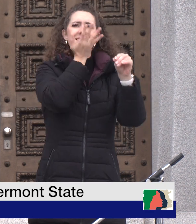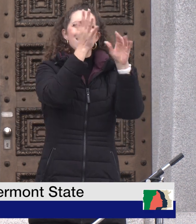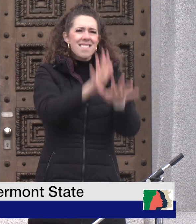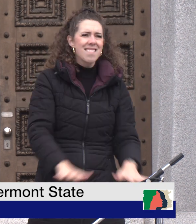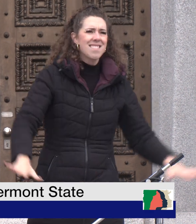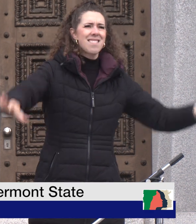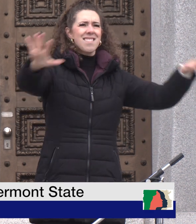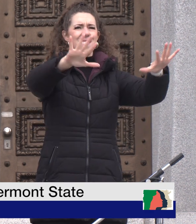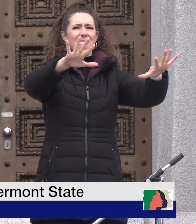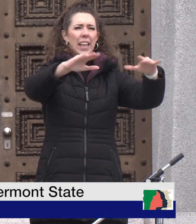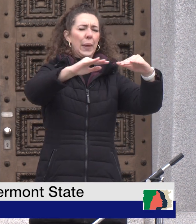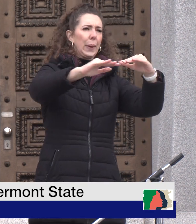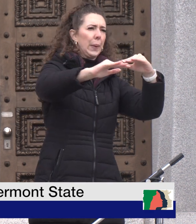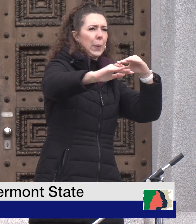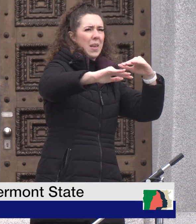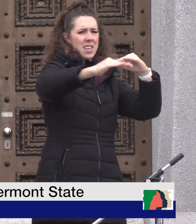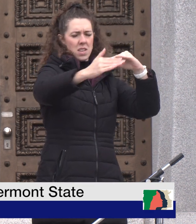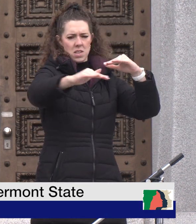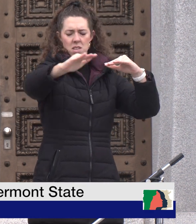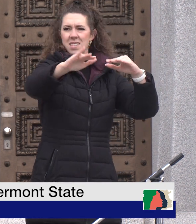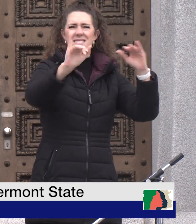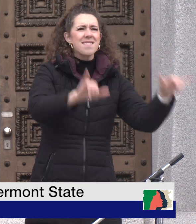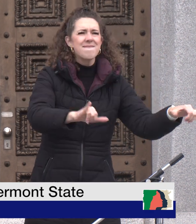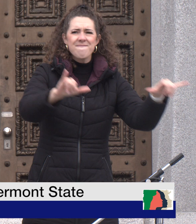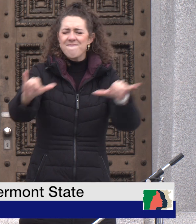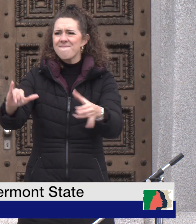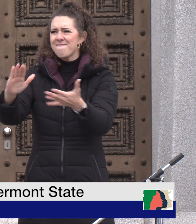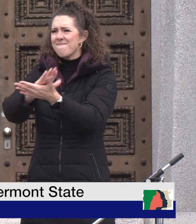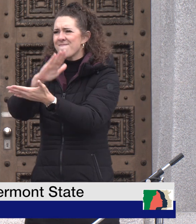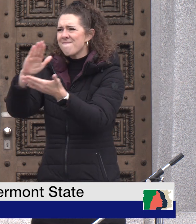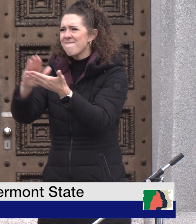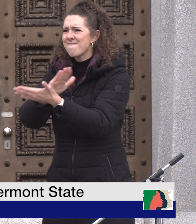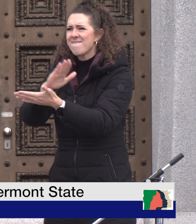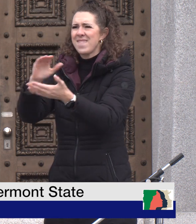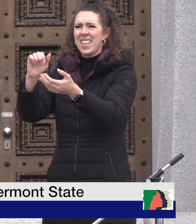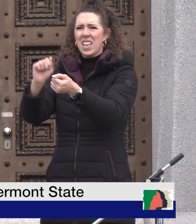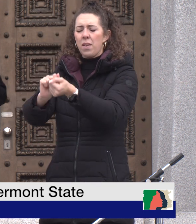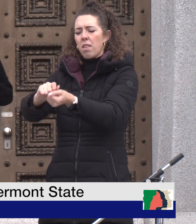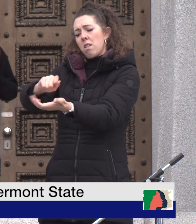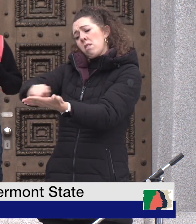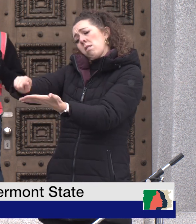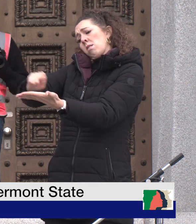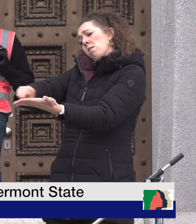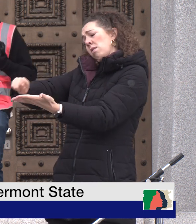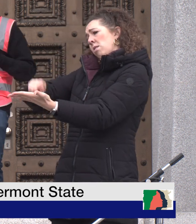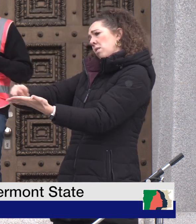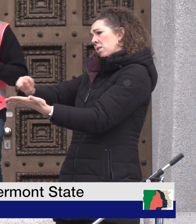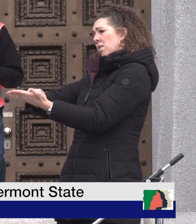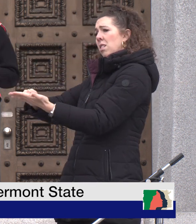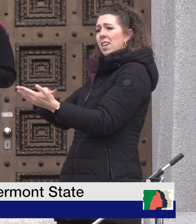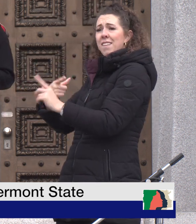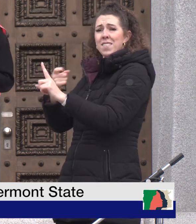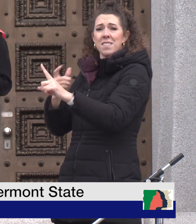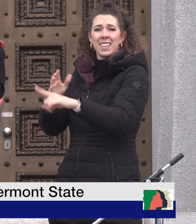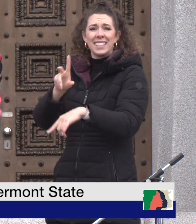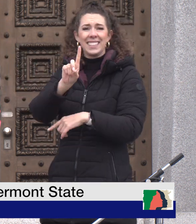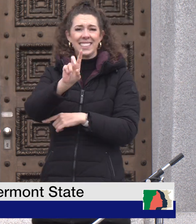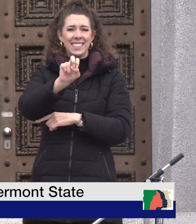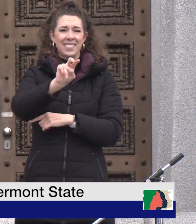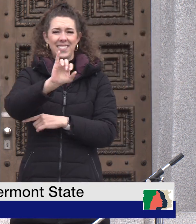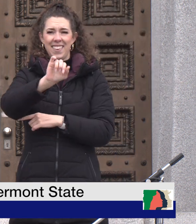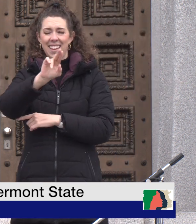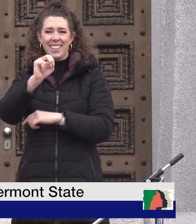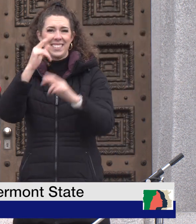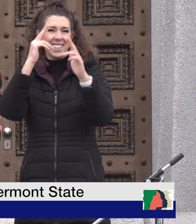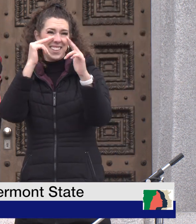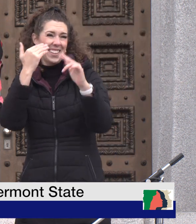caving, as if it were a piece of paper with a Gustave Doré engraving from the Divine Comedy, the one with the silhouettes